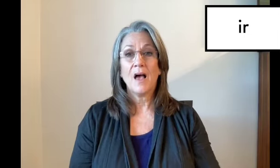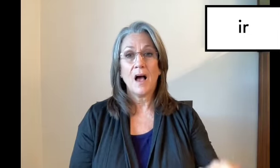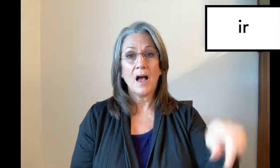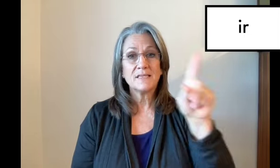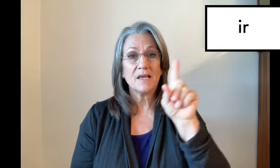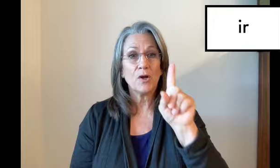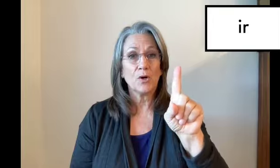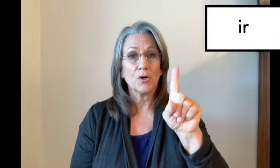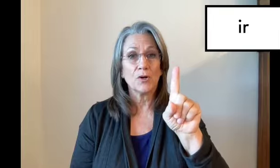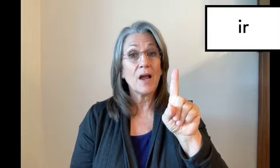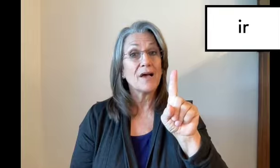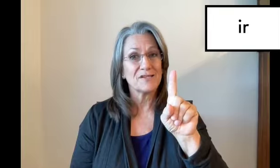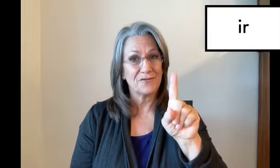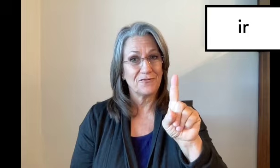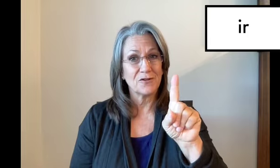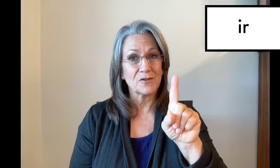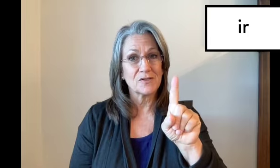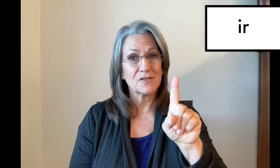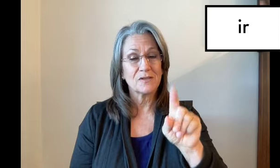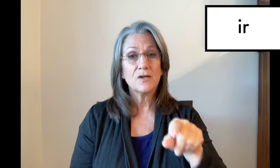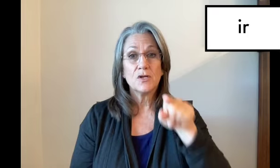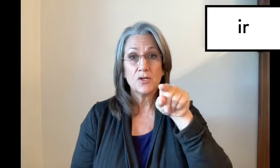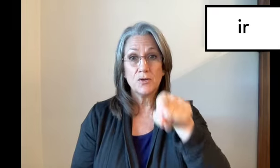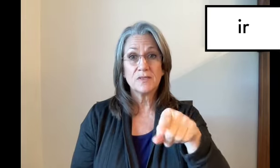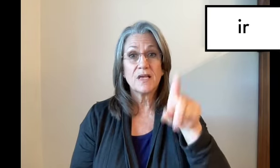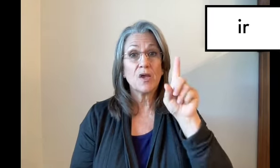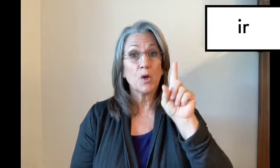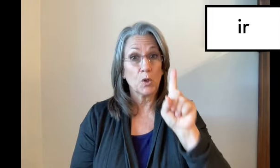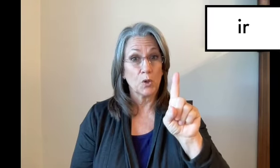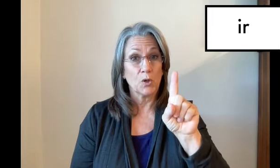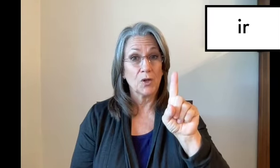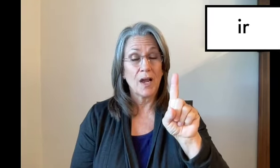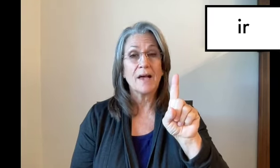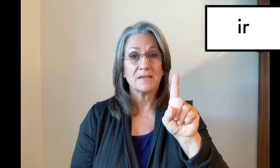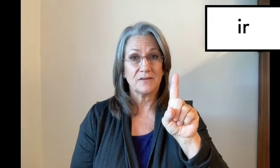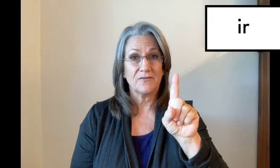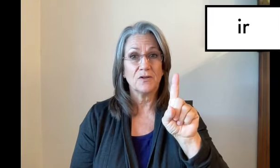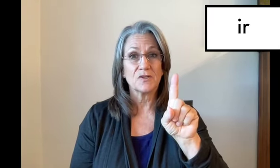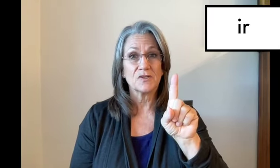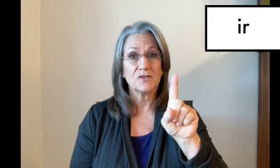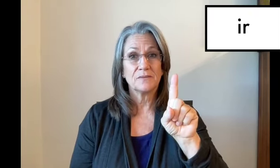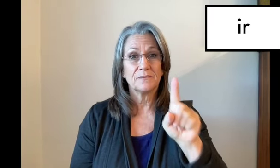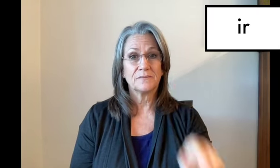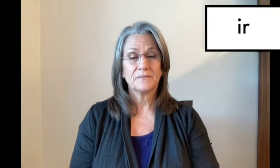I say as in first. You say as in first.